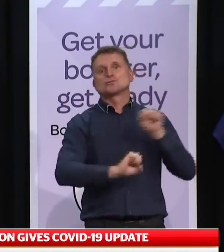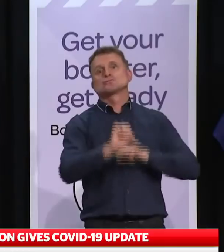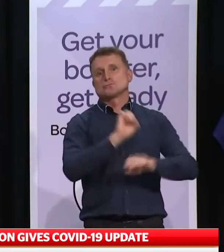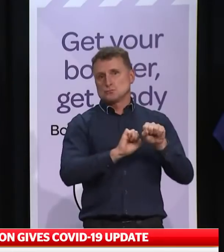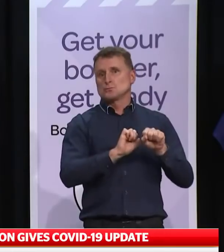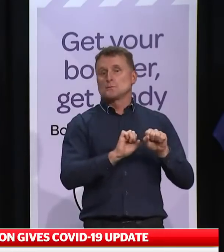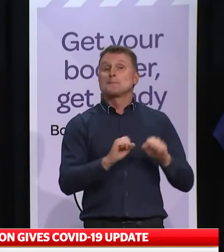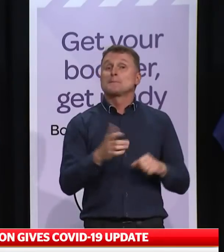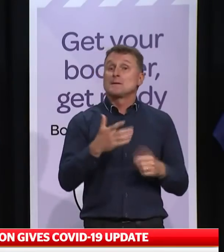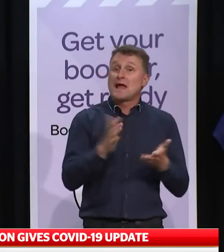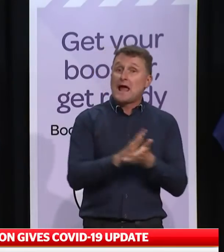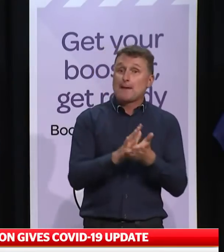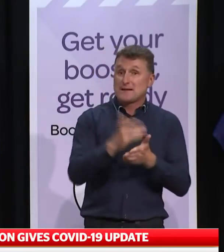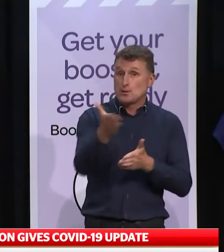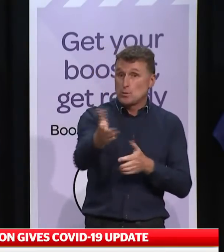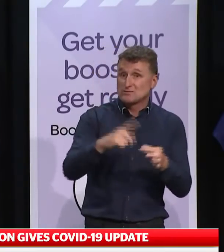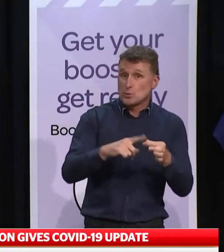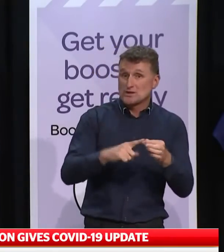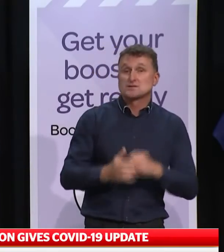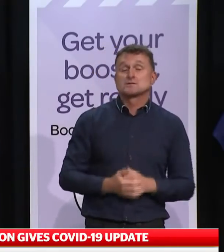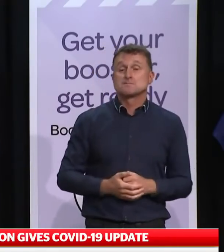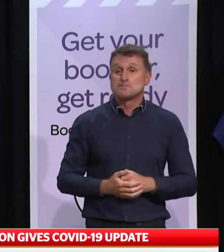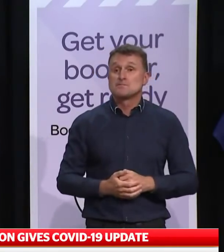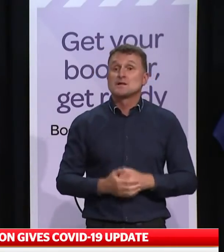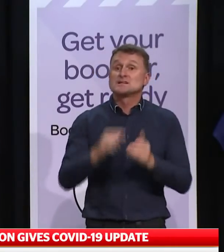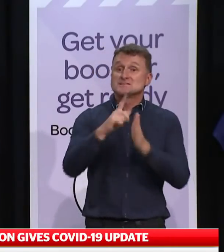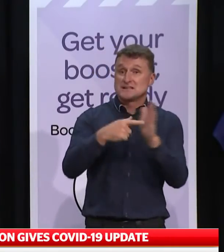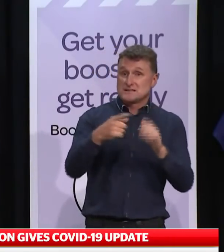take your questions. Cheers.